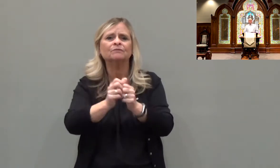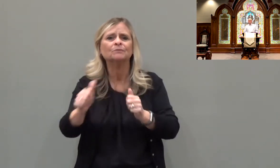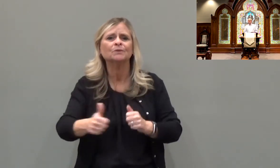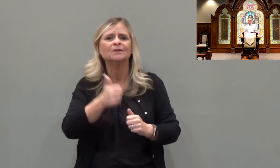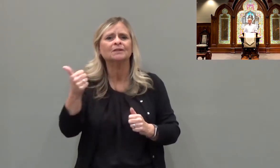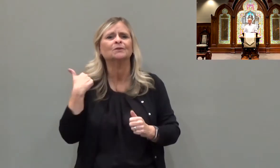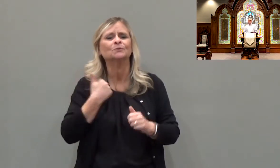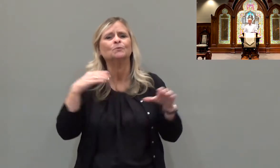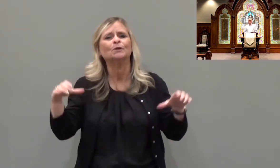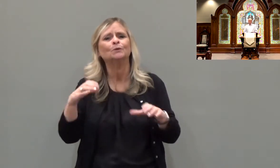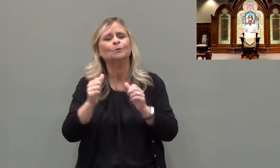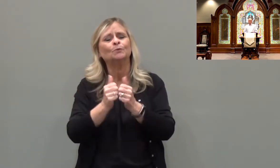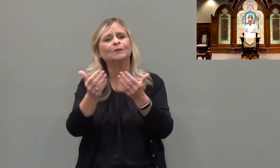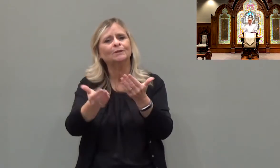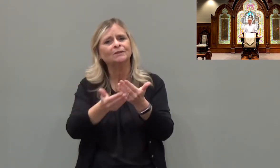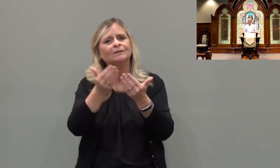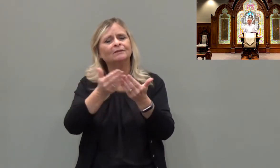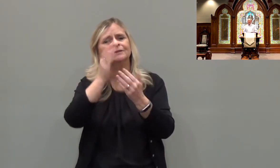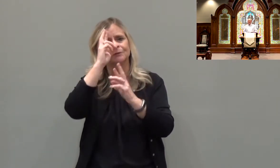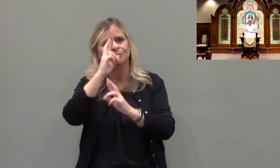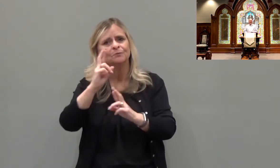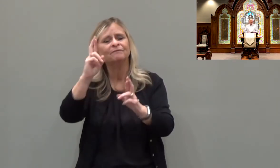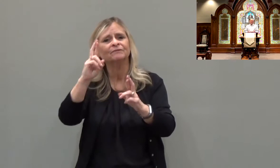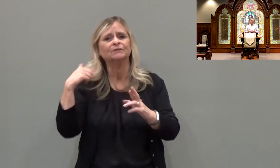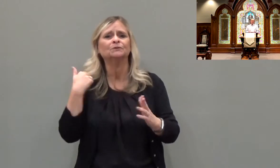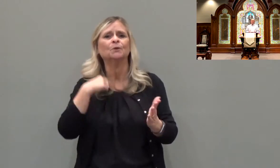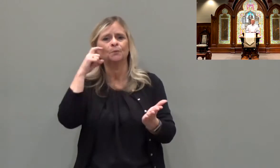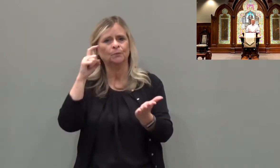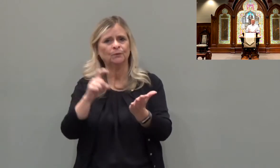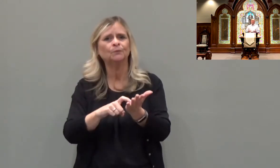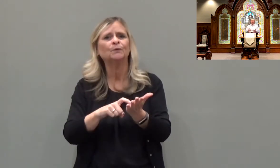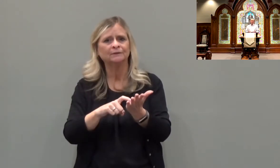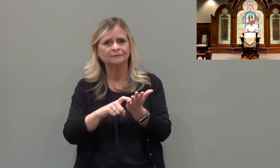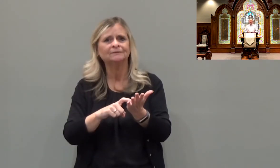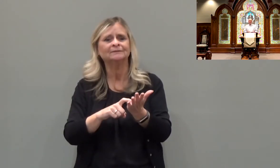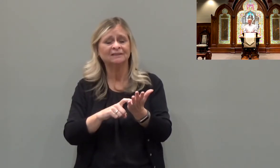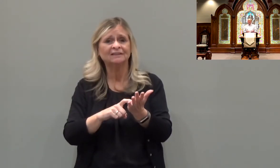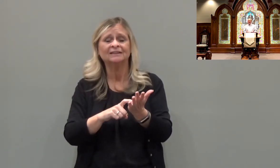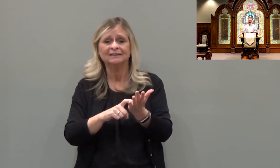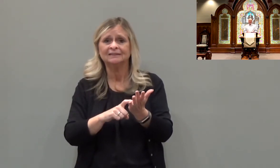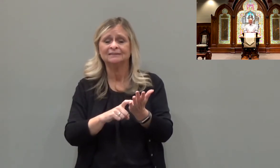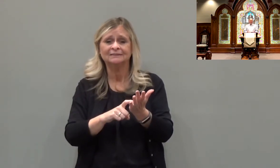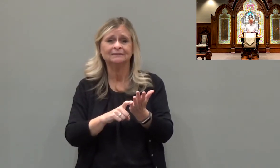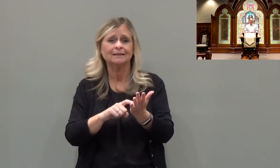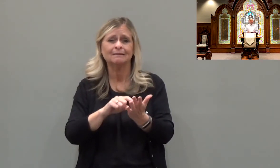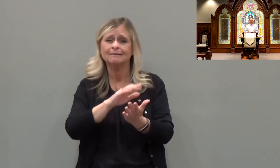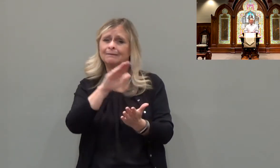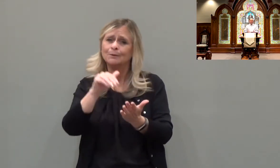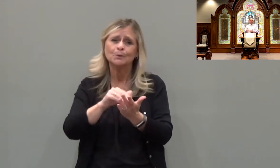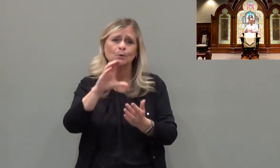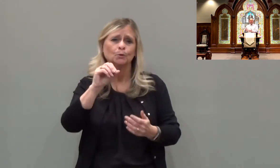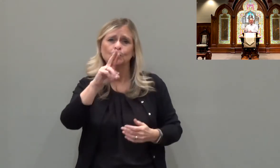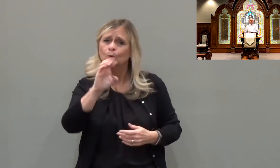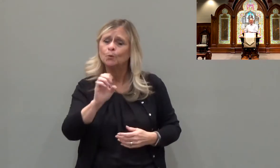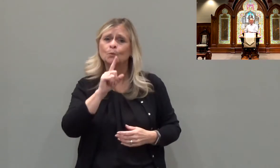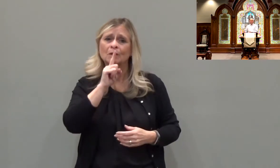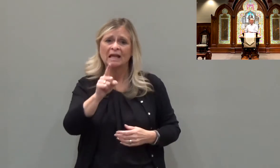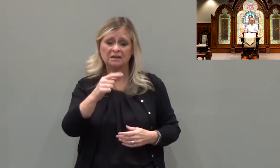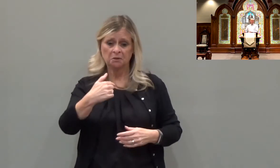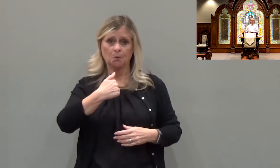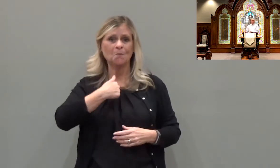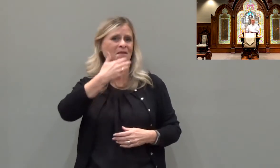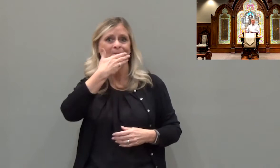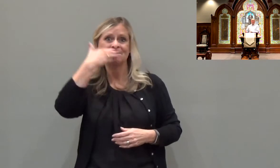in gentleness and reverence. We recognize at a very core reality that we are no